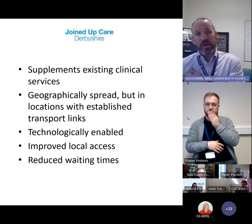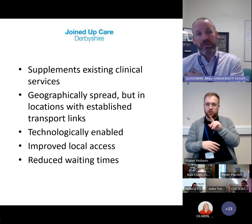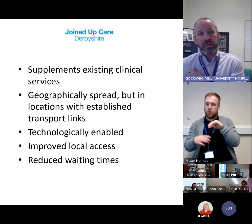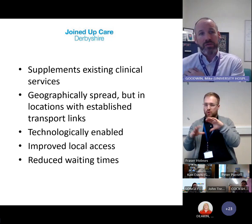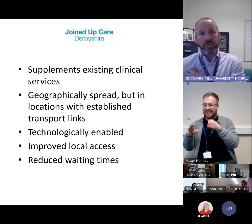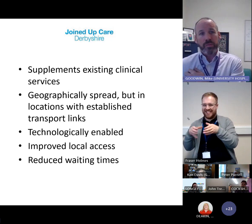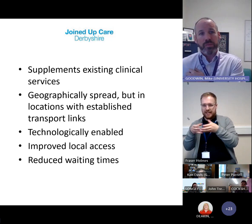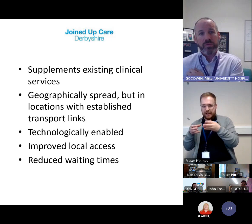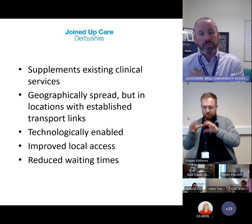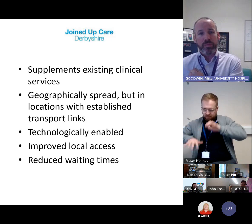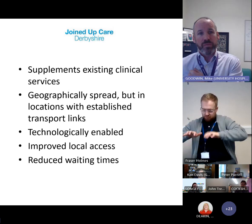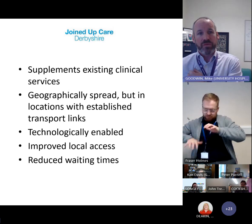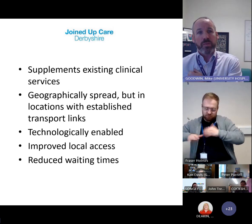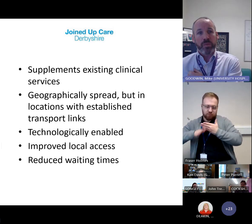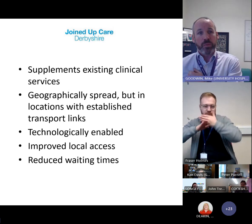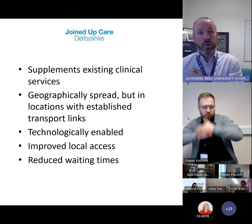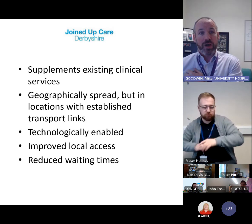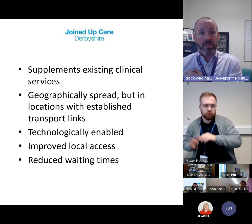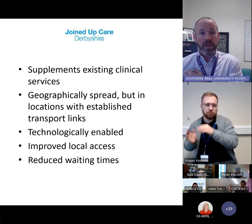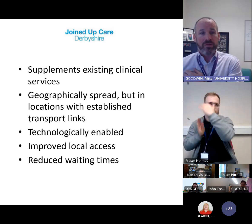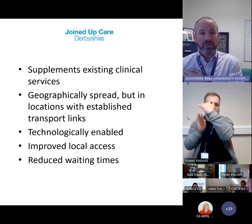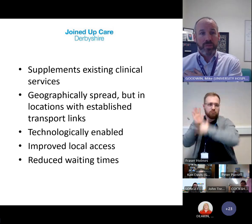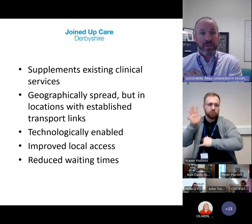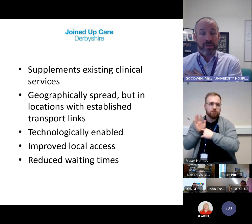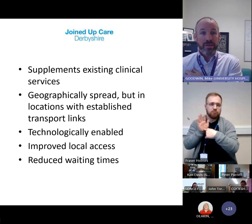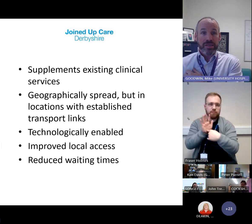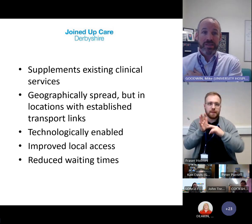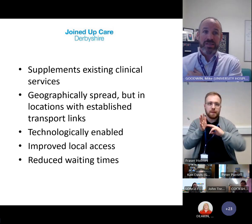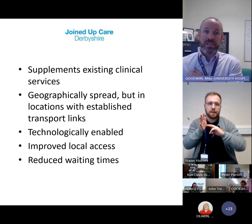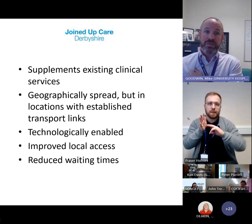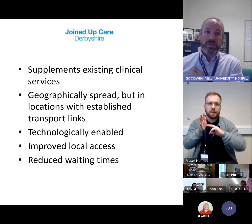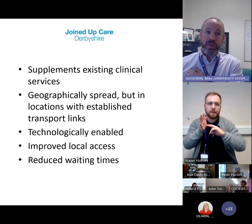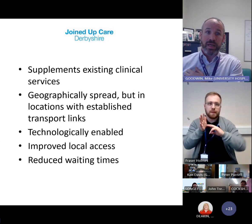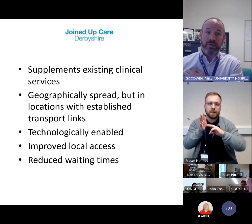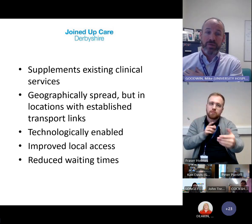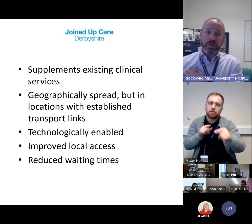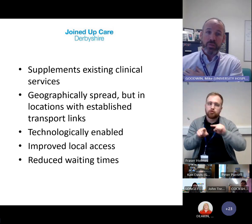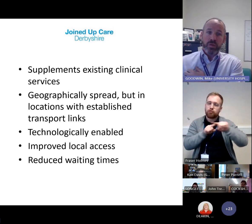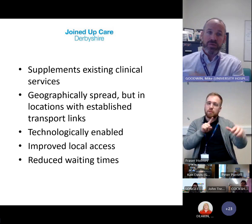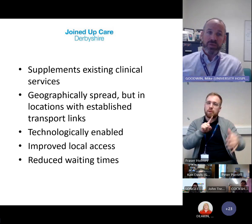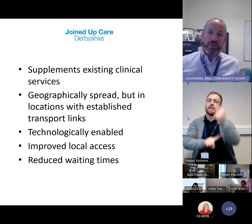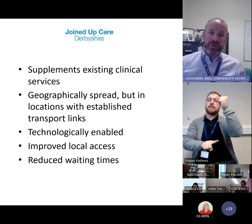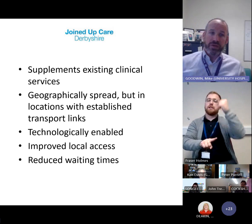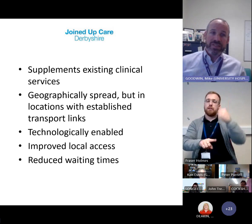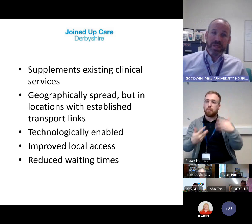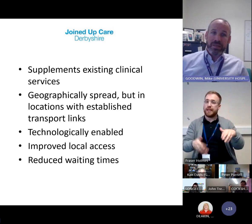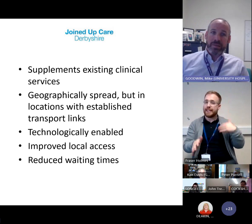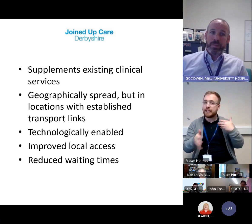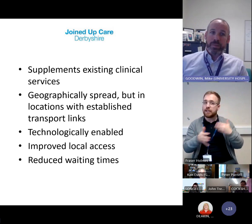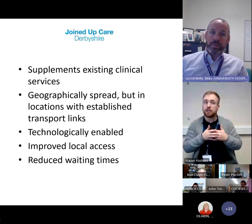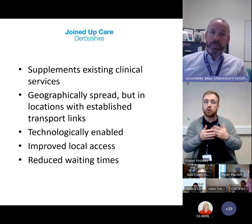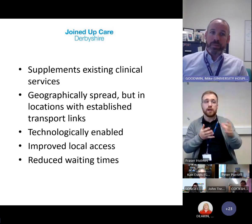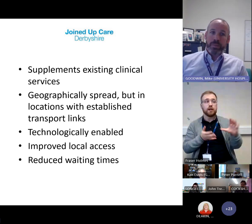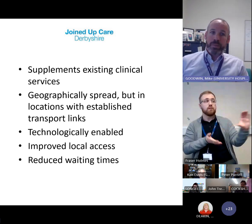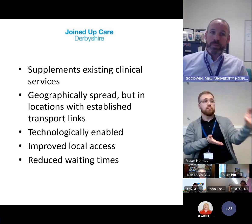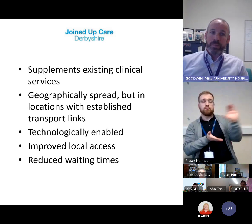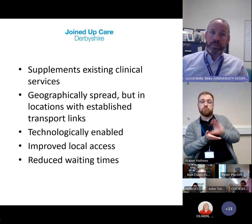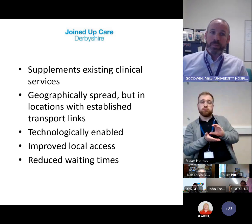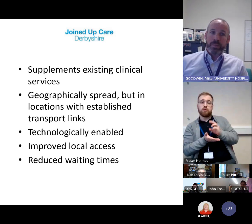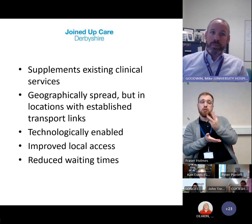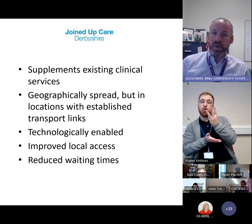incredibly hard to develop the programme and to be as successful as we have. We've secured £30 million worth